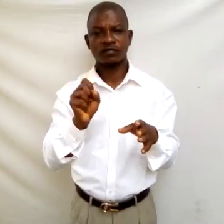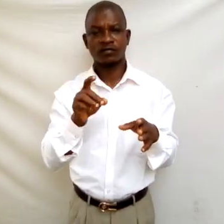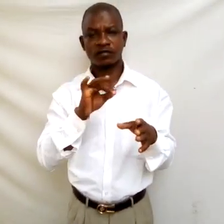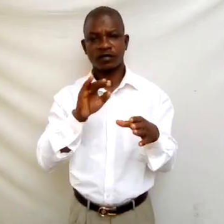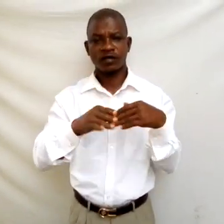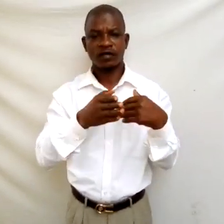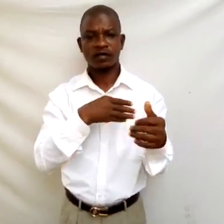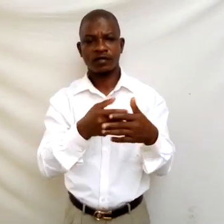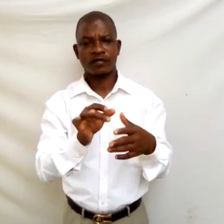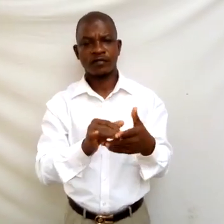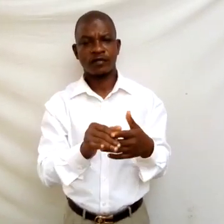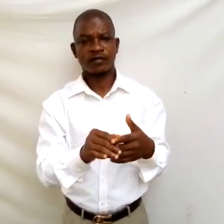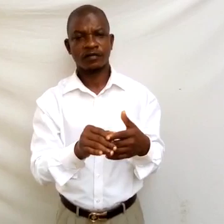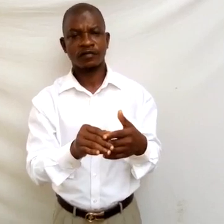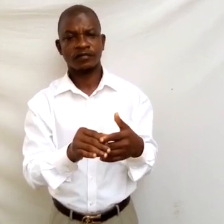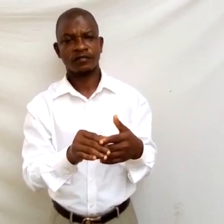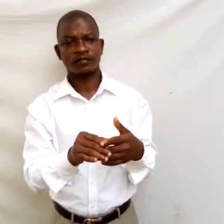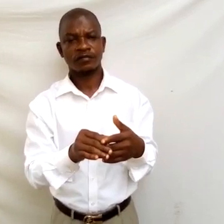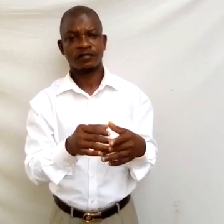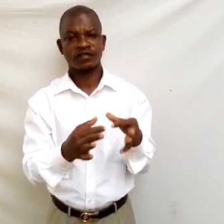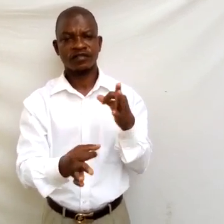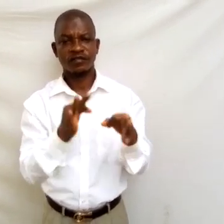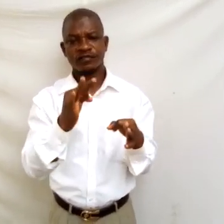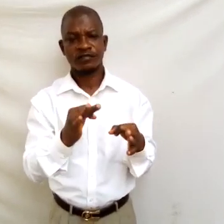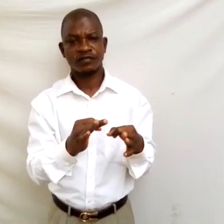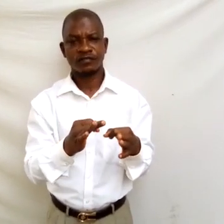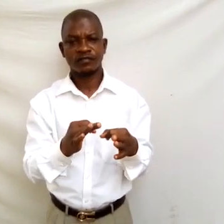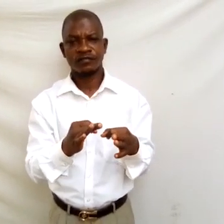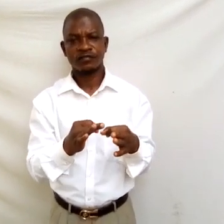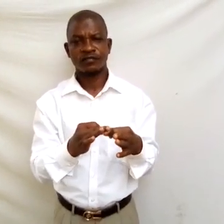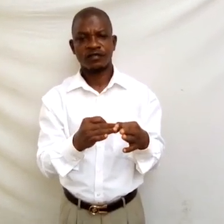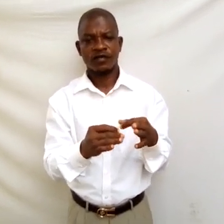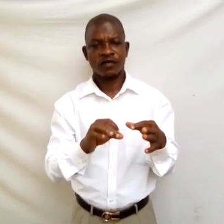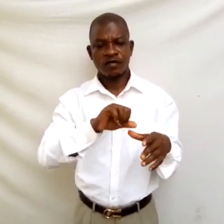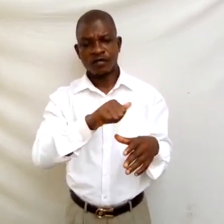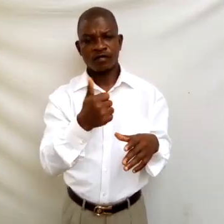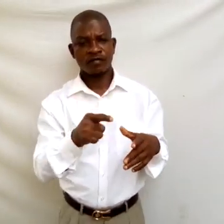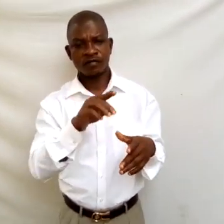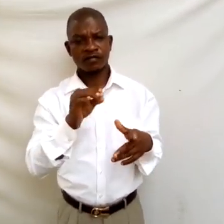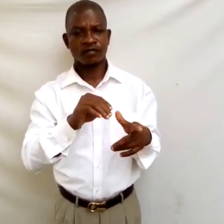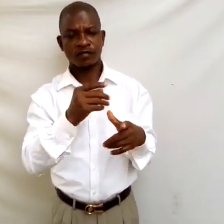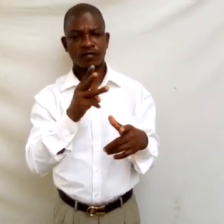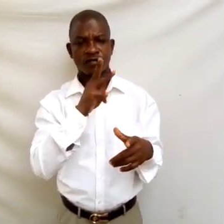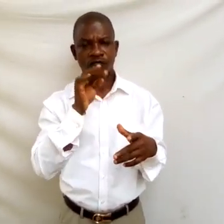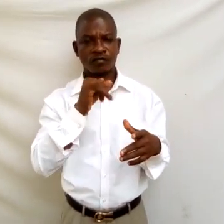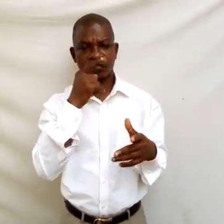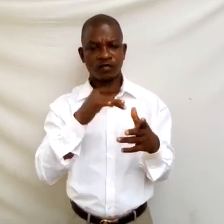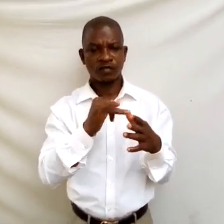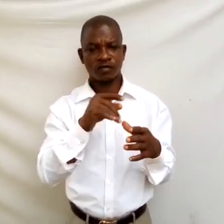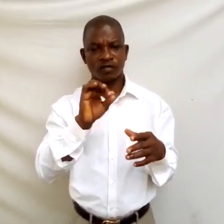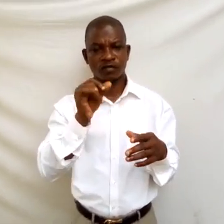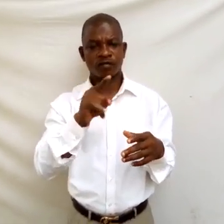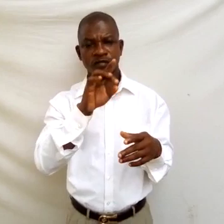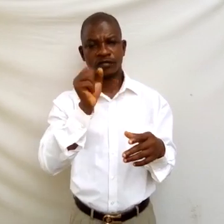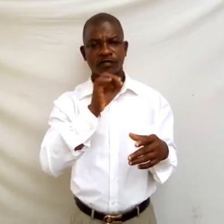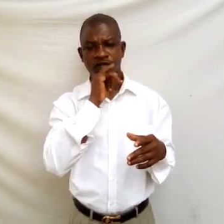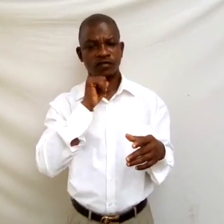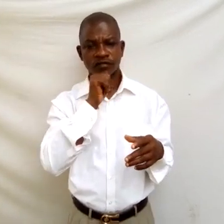However, if otherwise, then the operation star is not associative